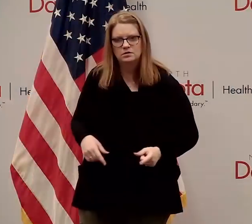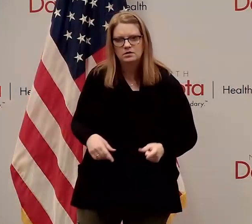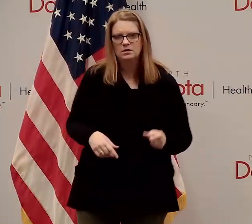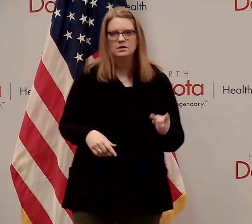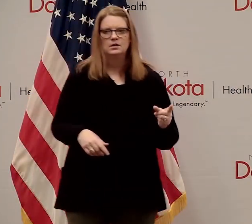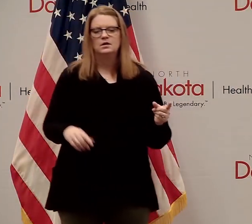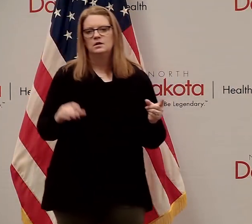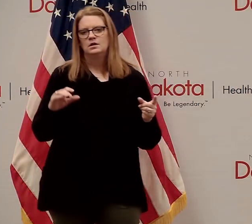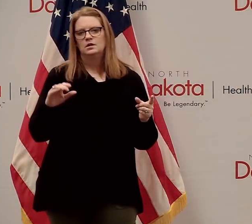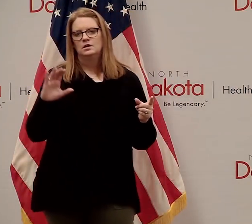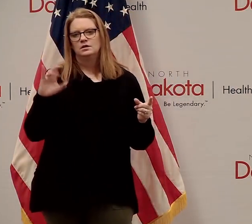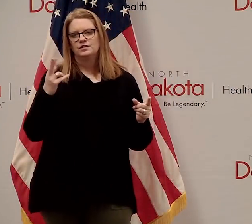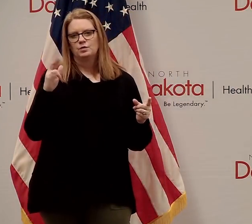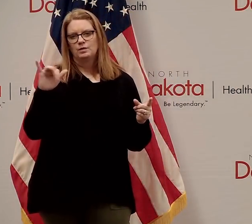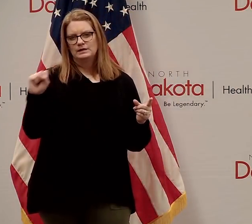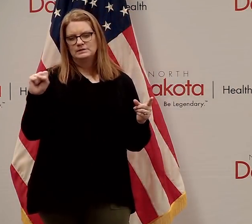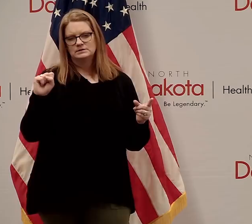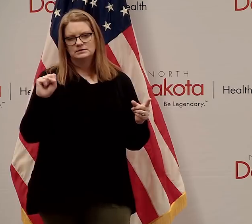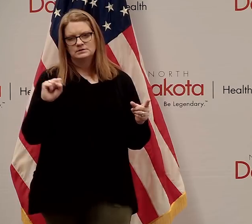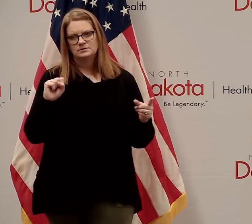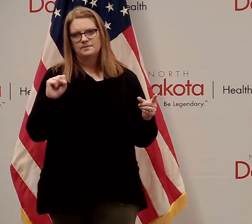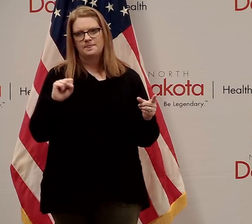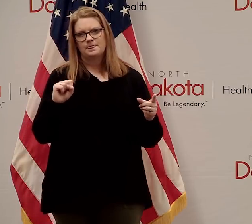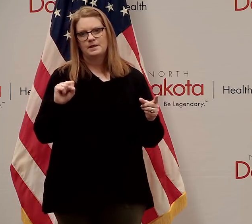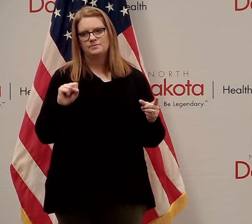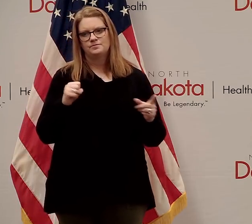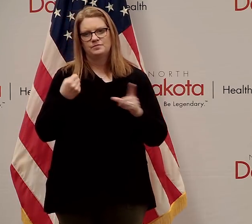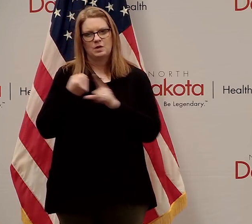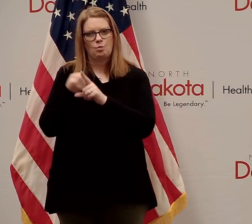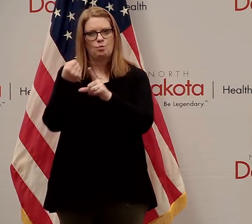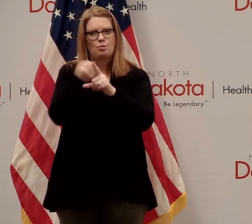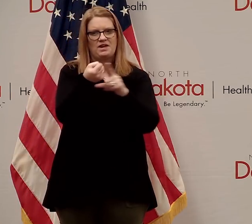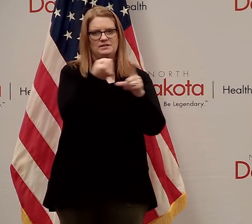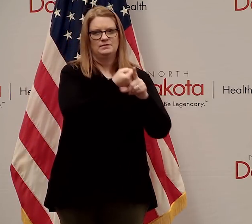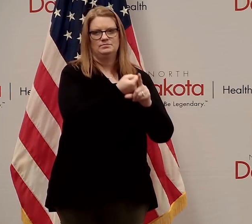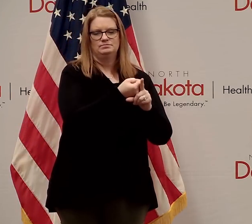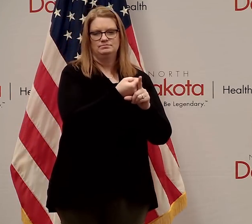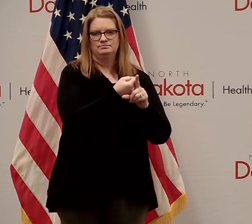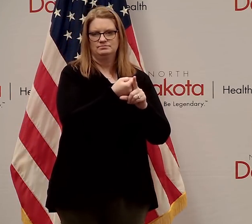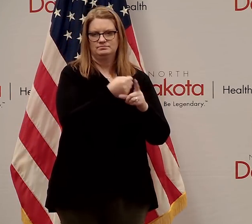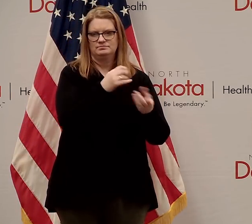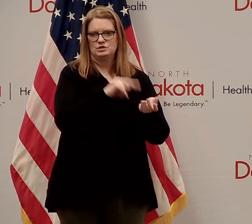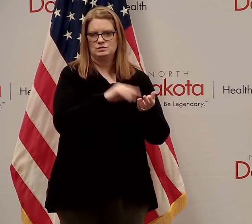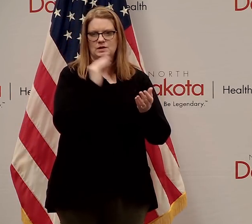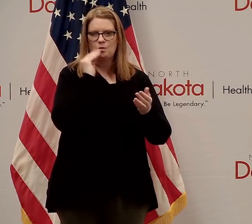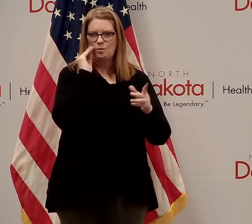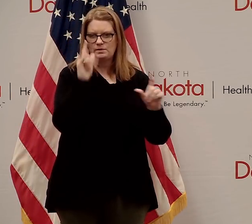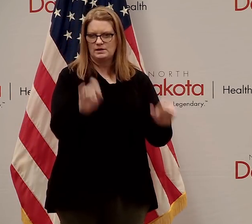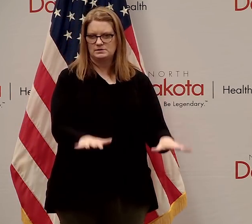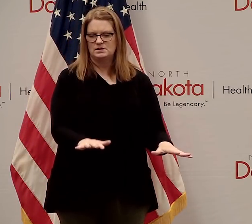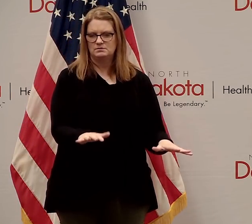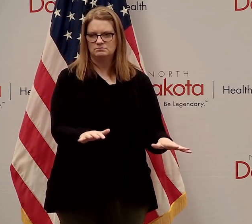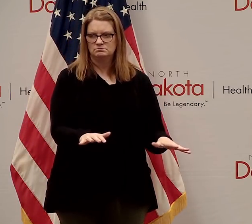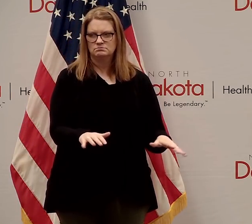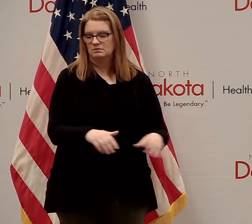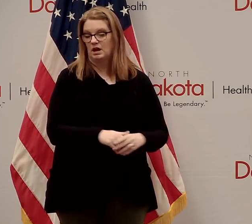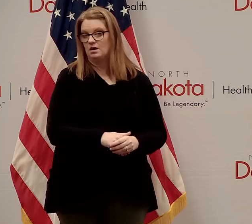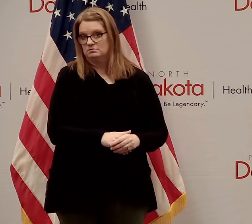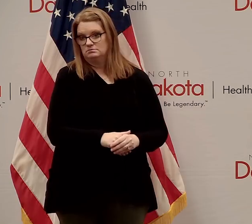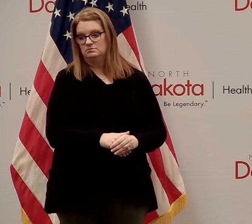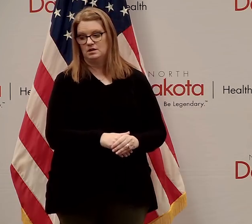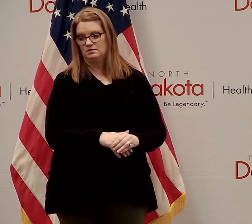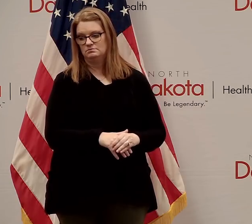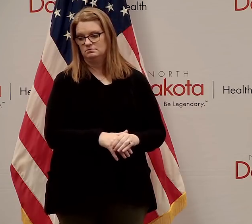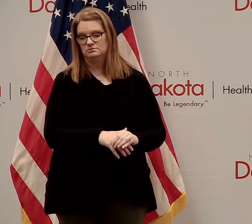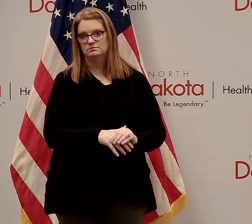For a question for Chris is on the random testing at nursing homes. Yeah, we're looking at absolutely looking at doing